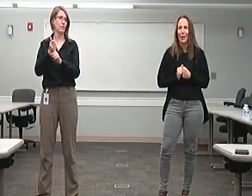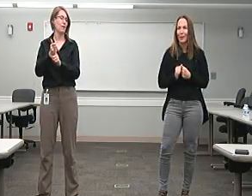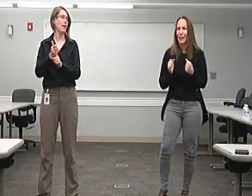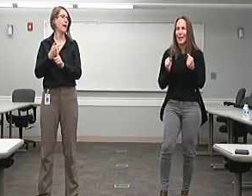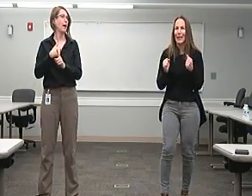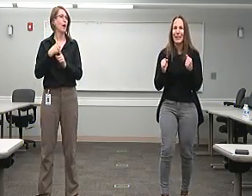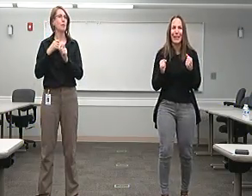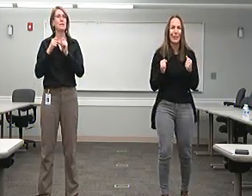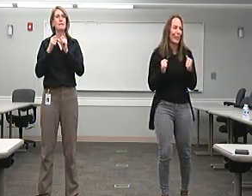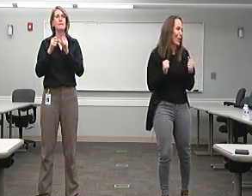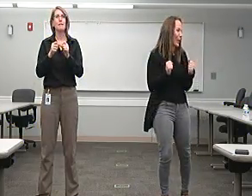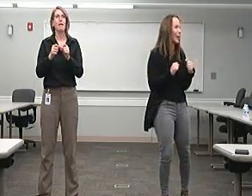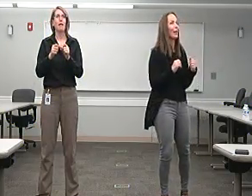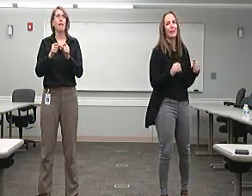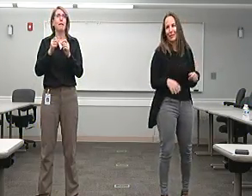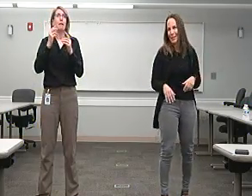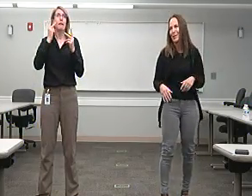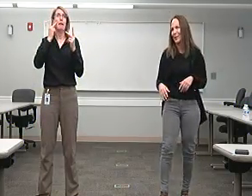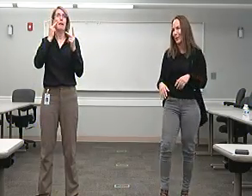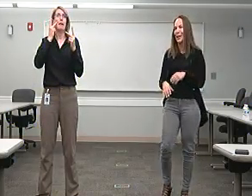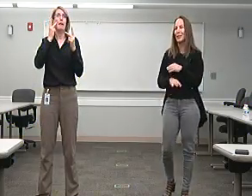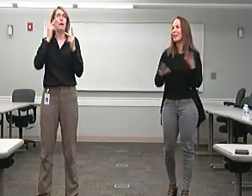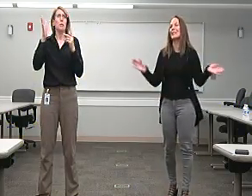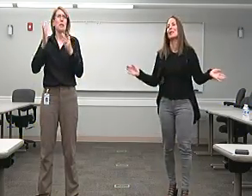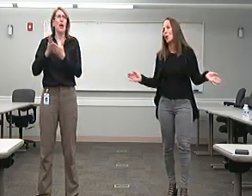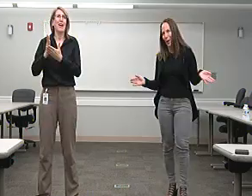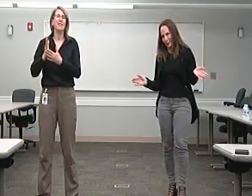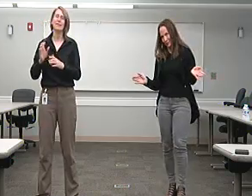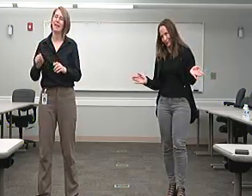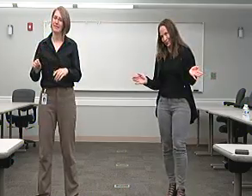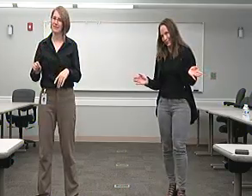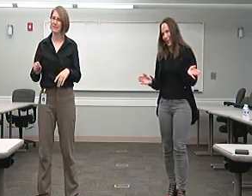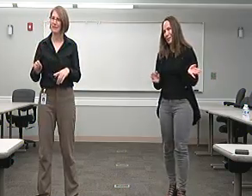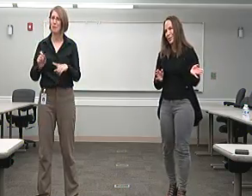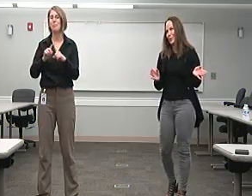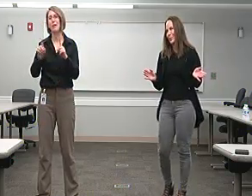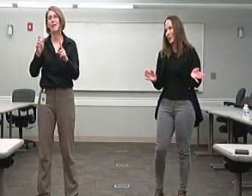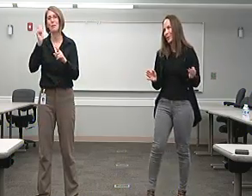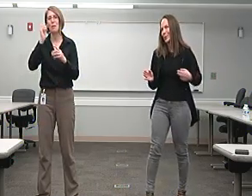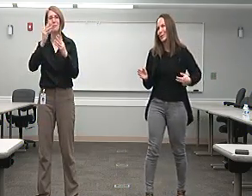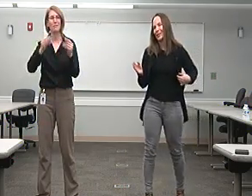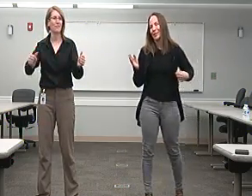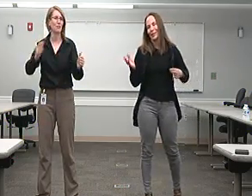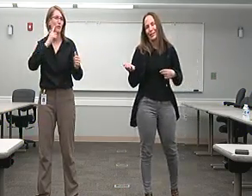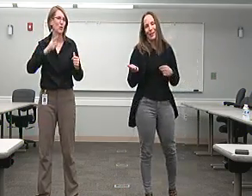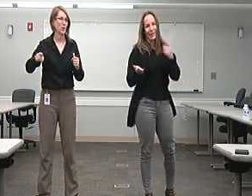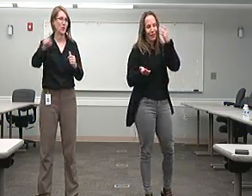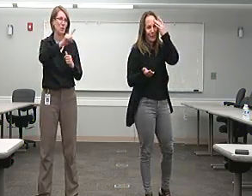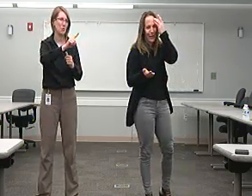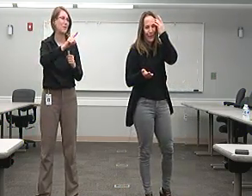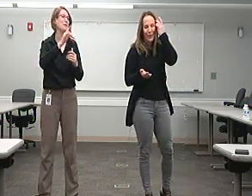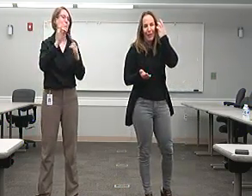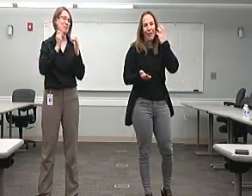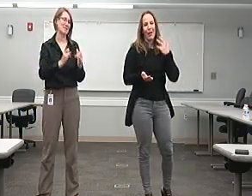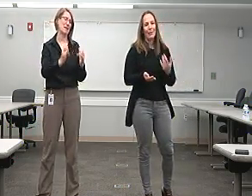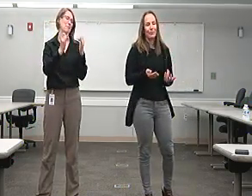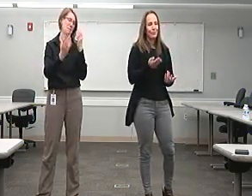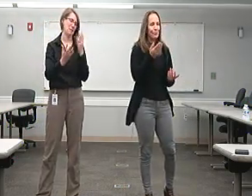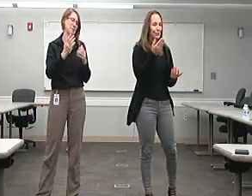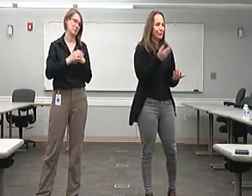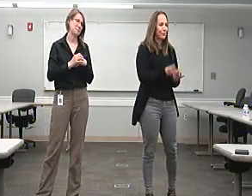to be okay? It is. It's going to be okay. So that doesn't go away. Bad news, good news, it's not going to go away.